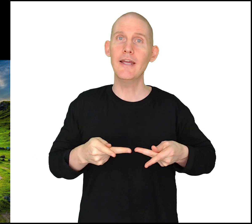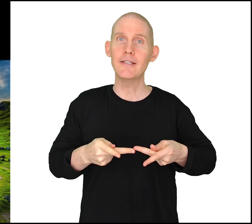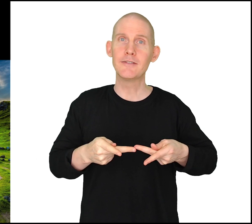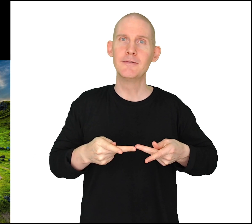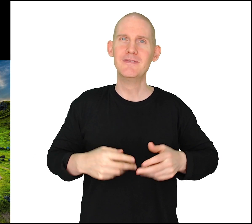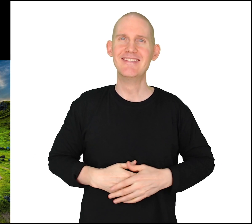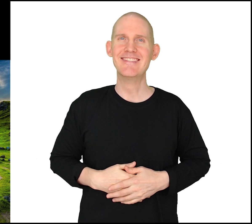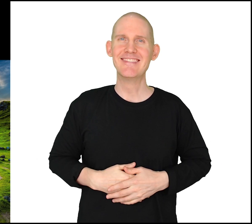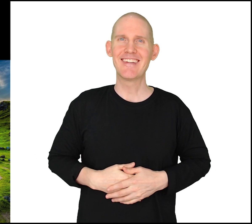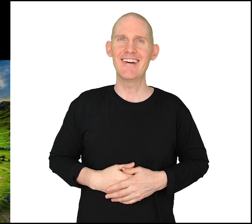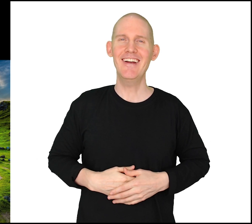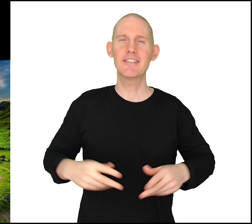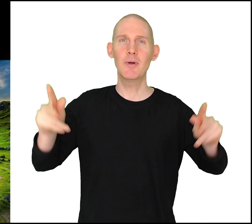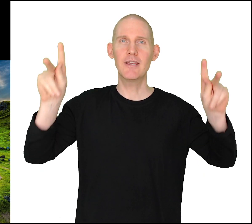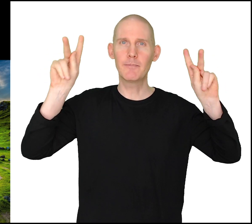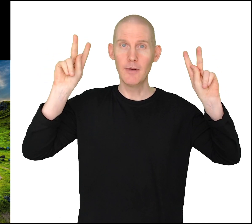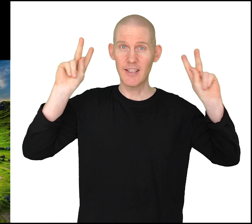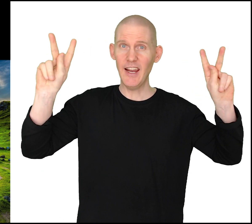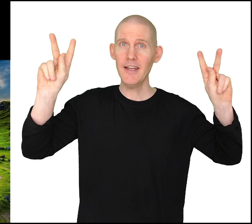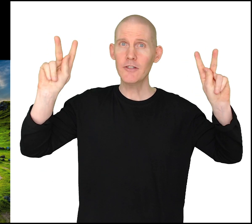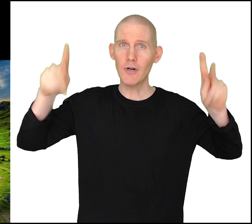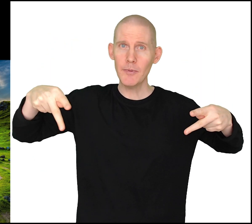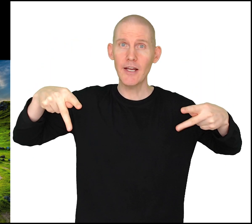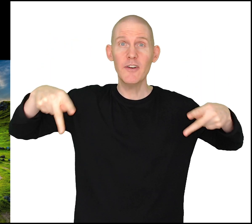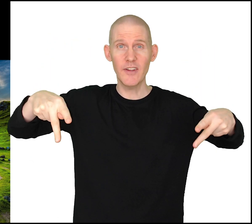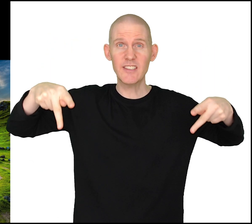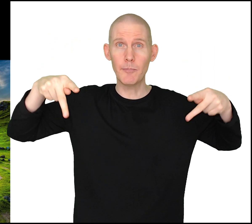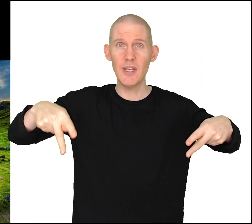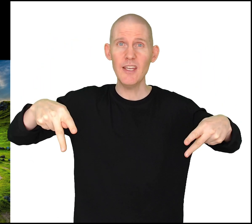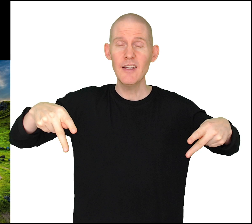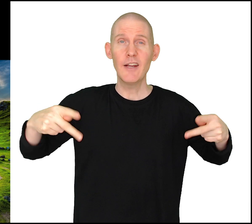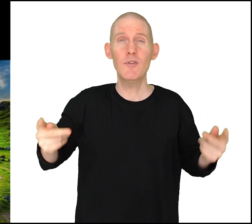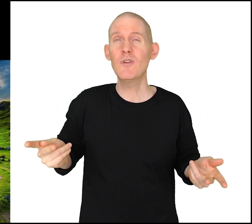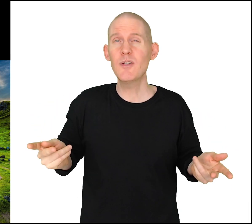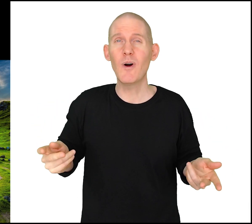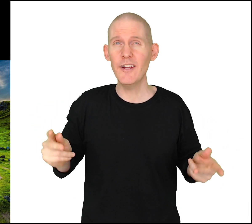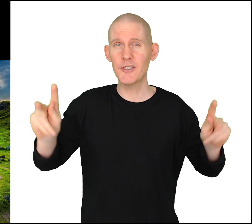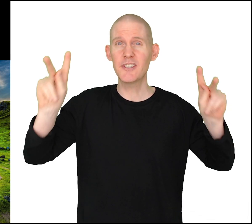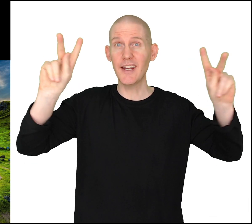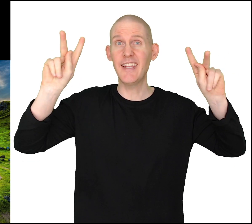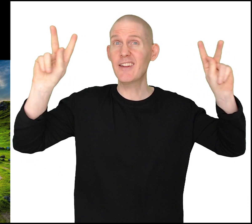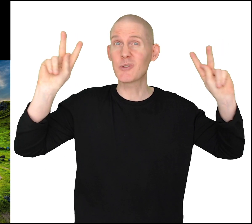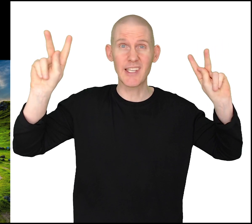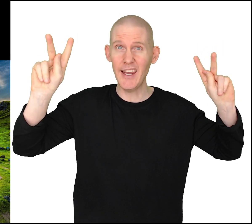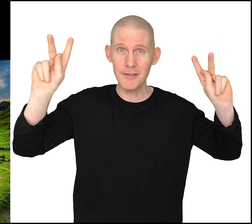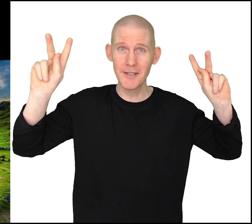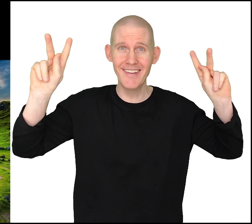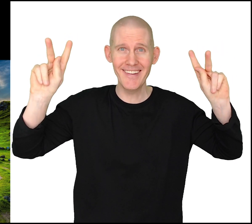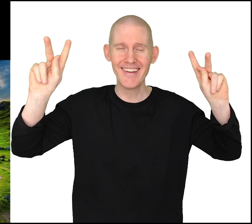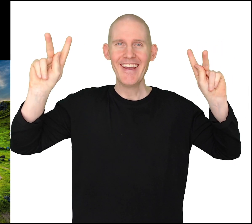Place. All right, let's make the K, drop it down. Now that's a P. If you really want, you could just say take those Ks and